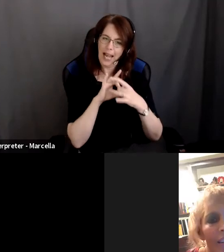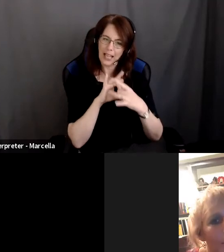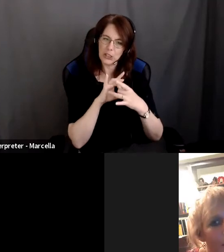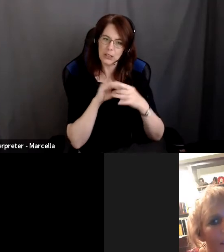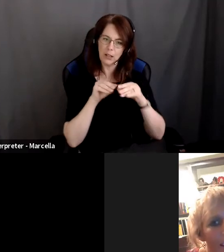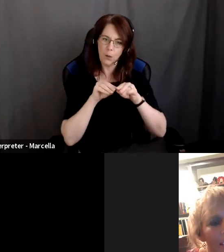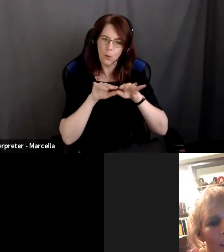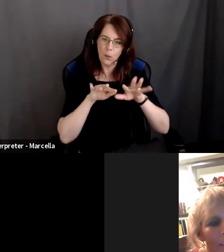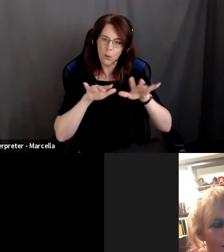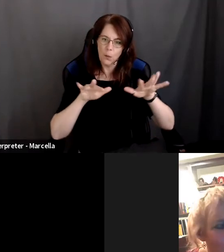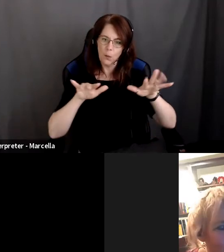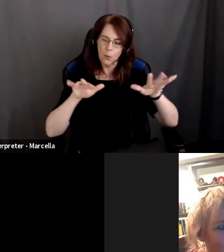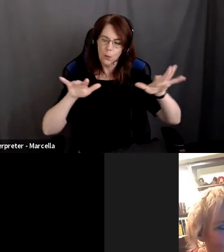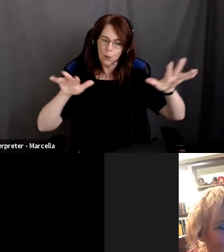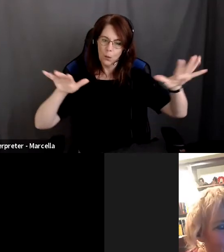wide. It just sometimes takes longer.